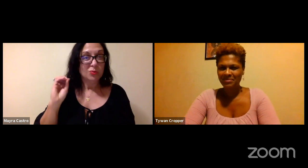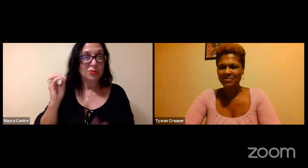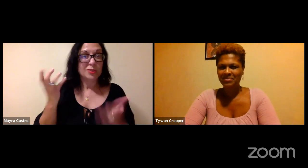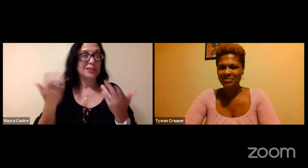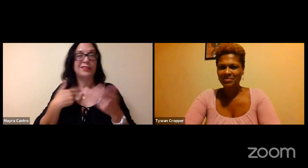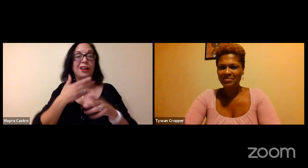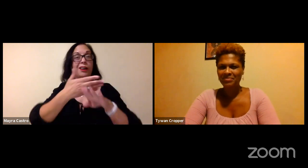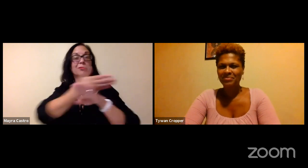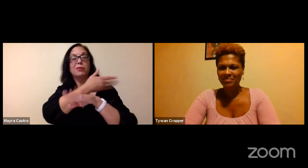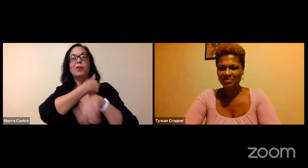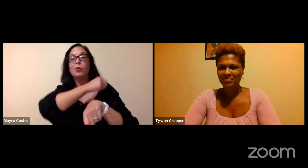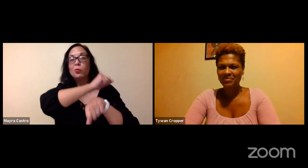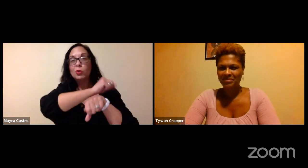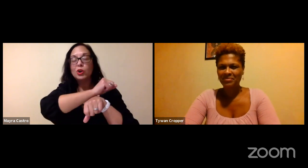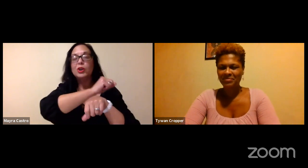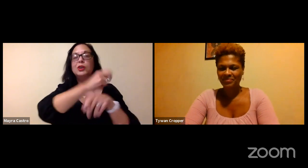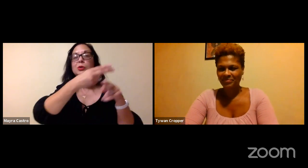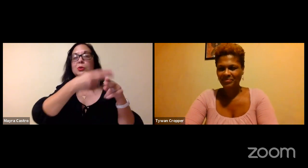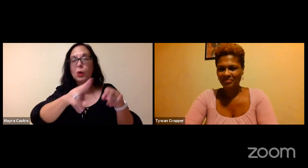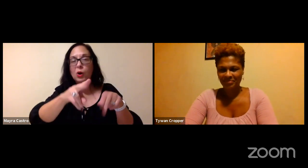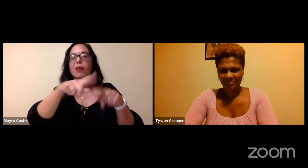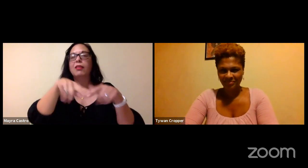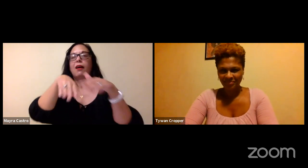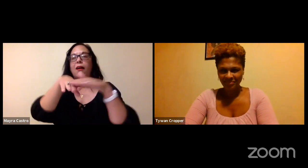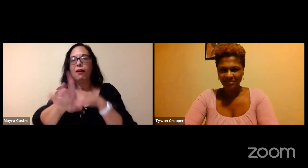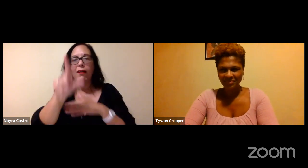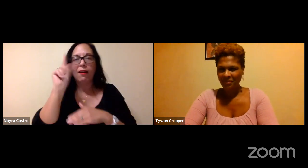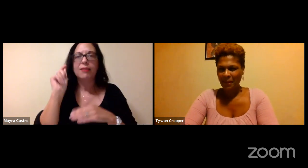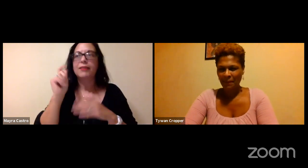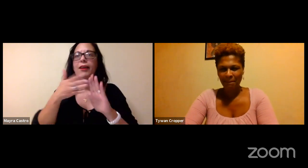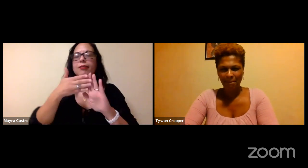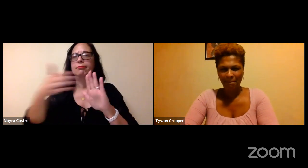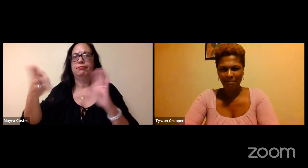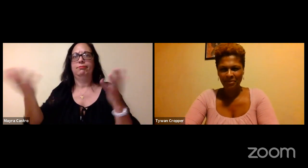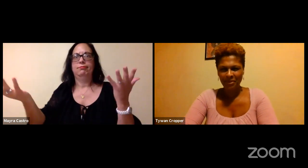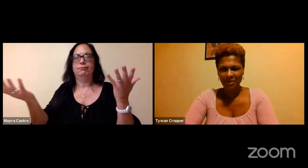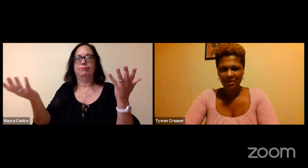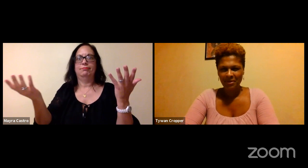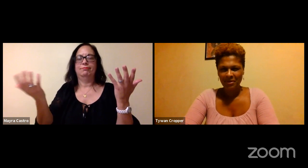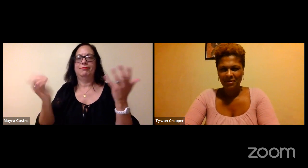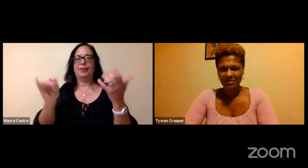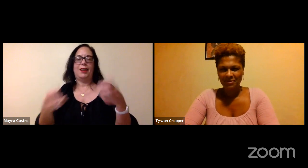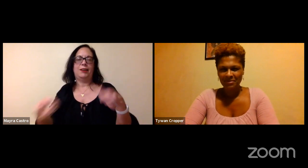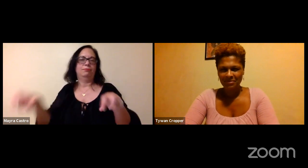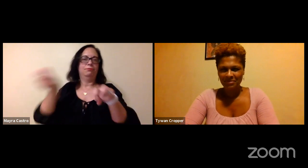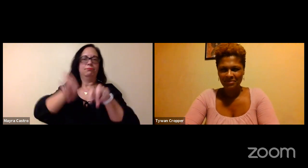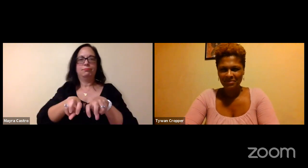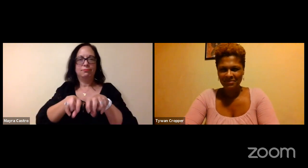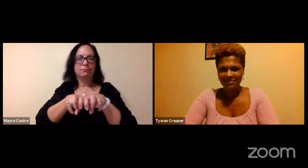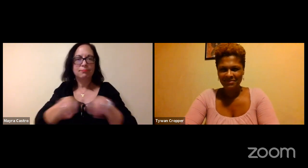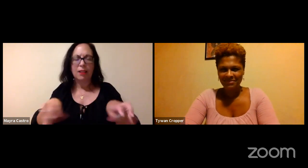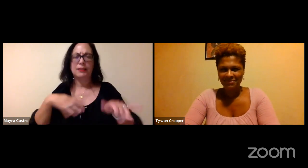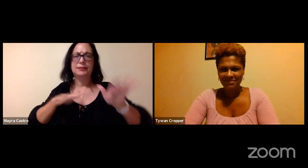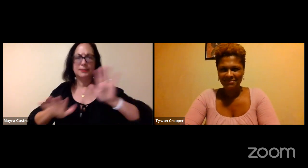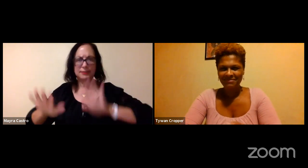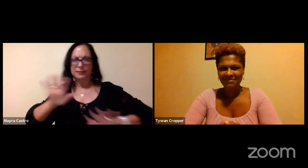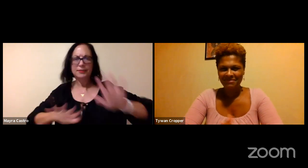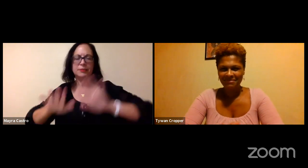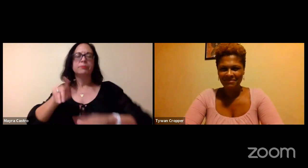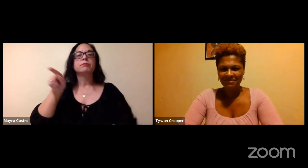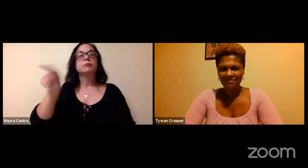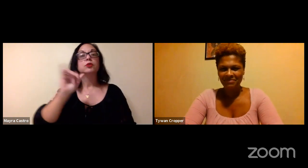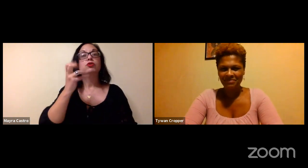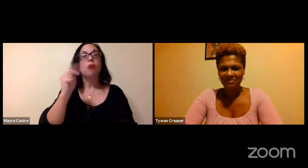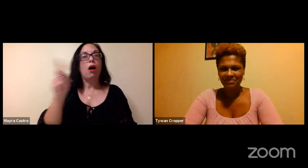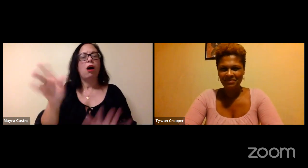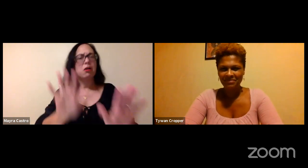you should be a panelist. I was like, a panelist? I don't have any kind of experience. I mean, I worked for a brief time in between